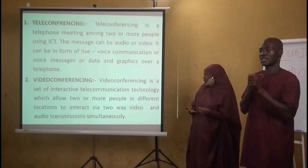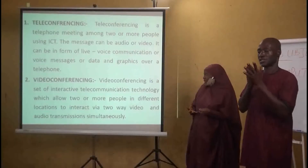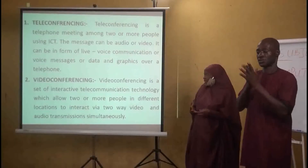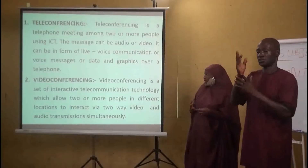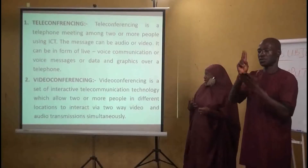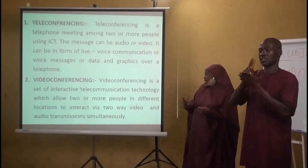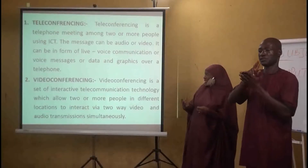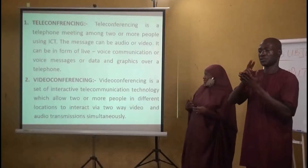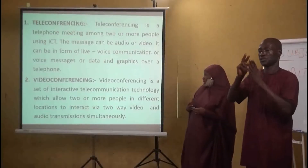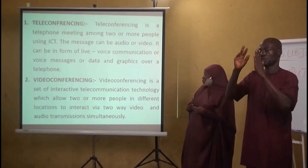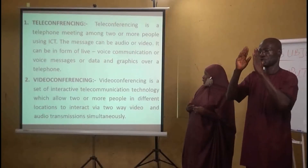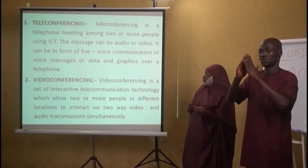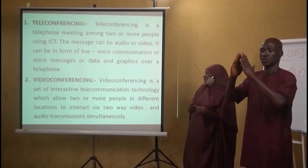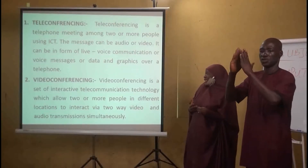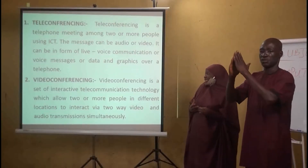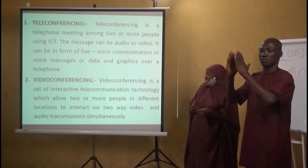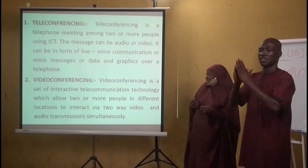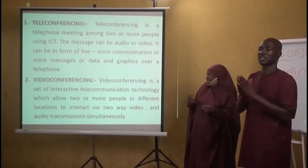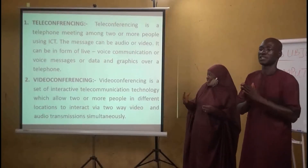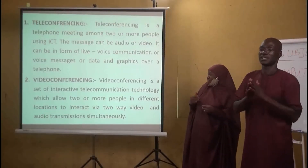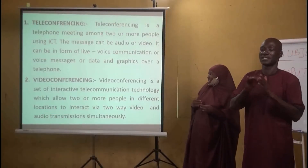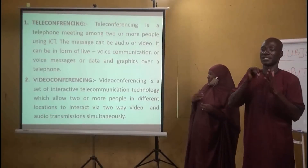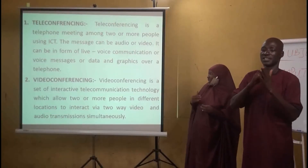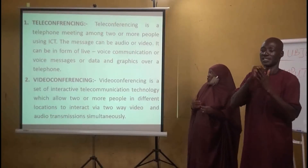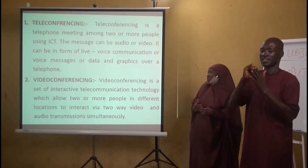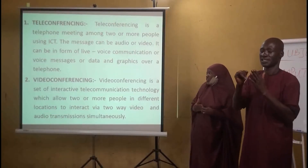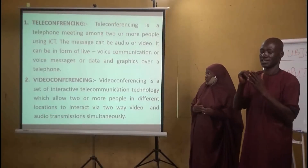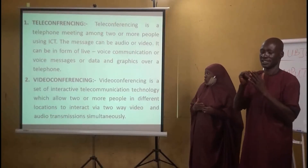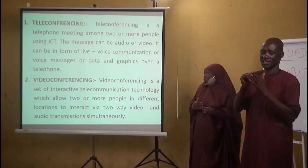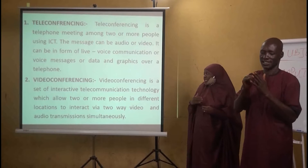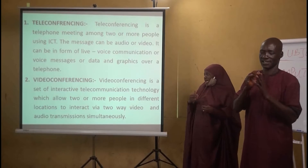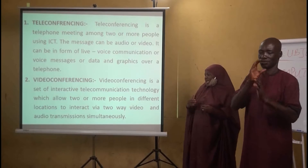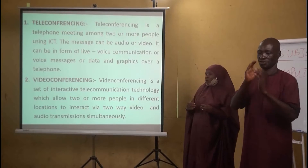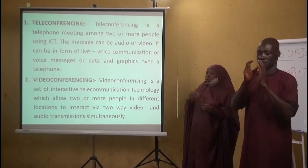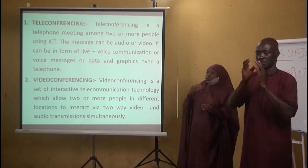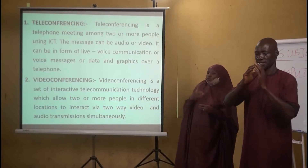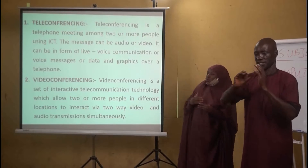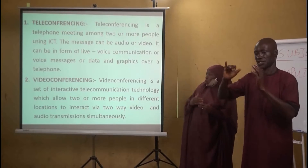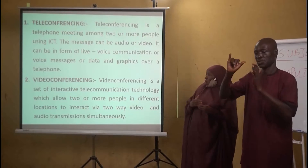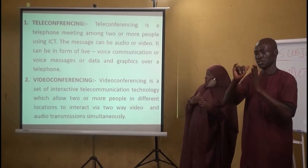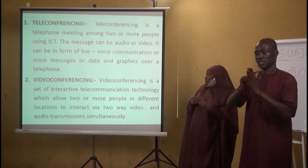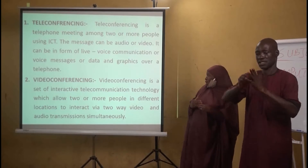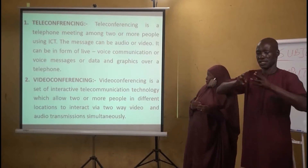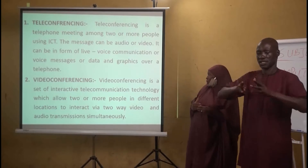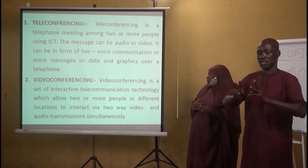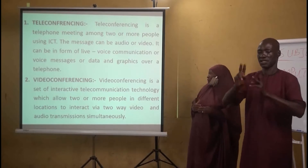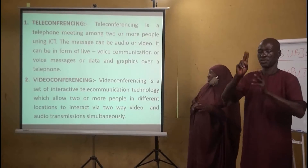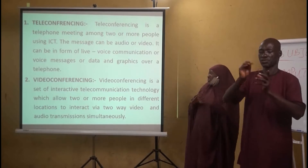conferencing. That's the reason why we said is the interactive telecommunication, which allow 2 or more people in